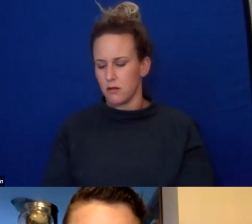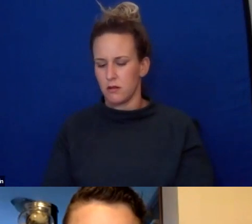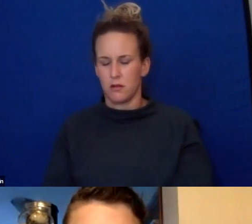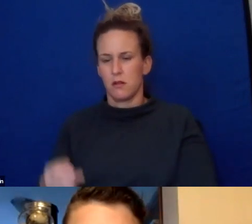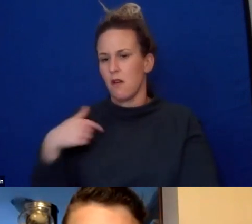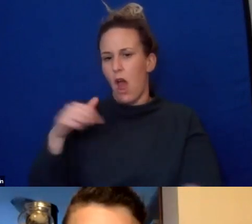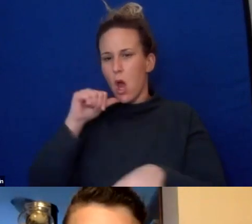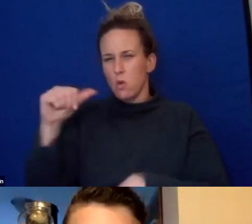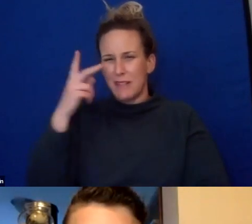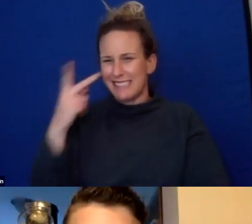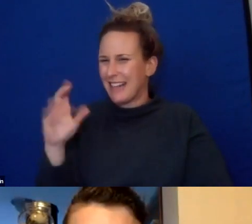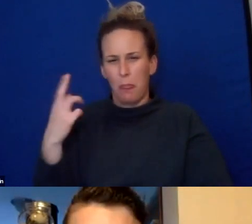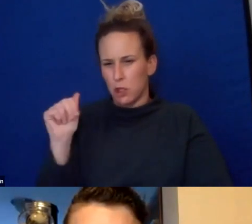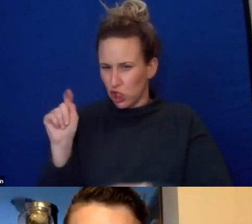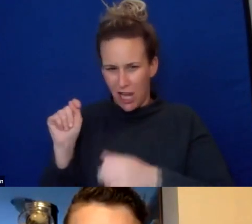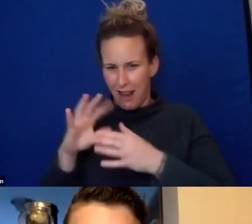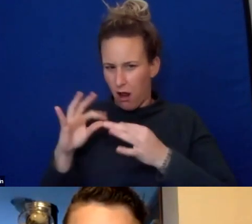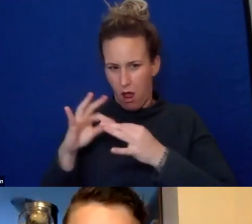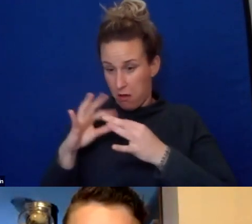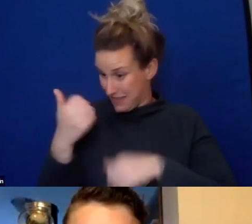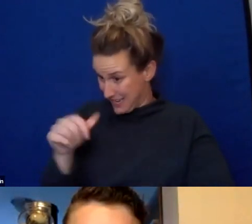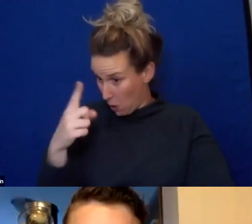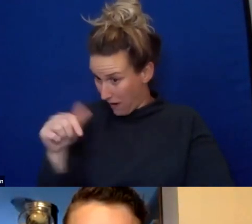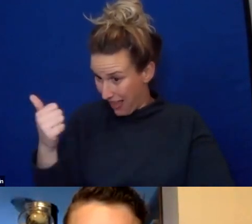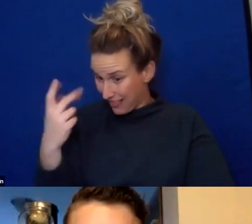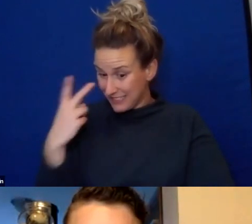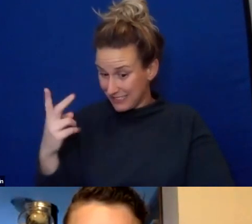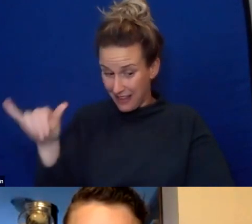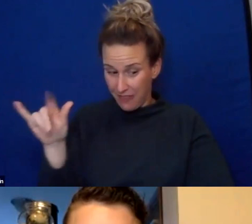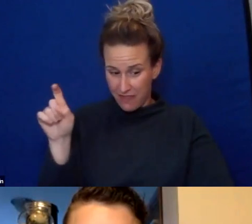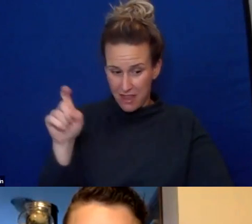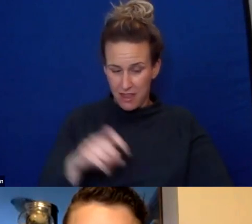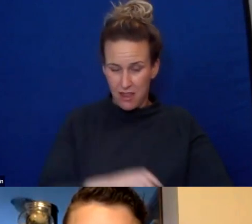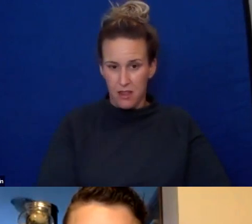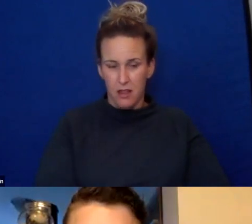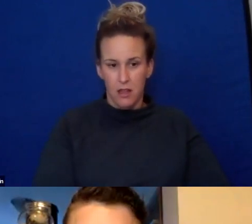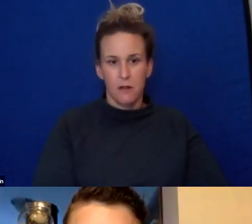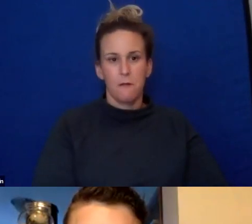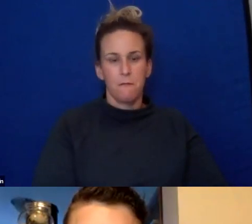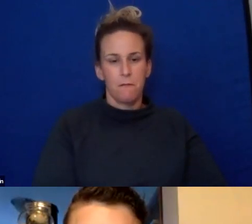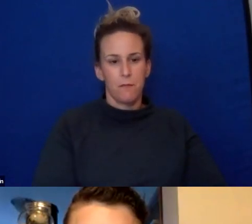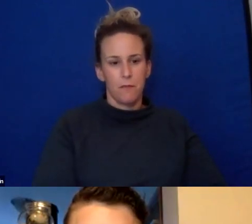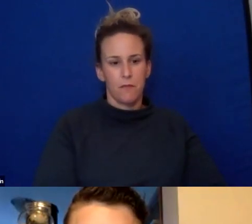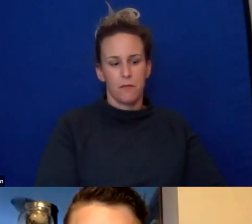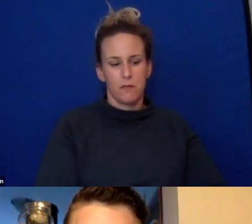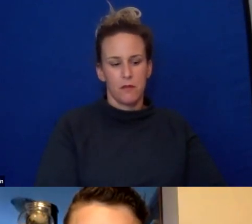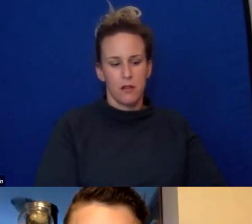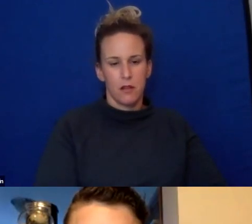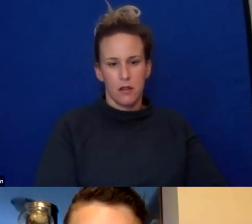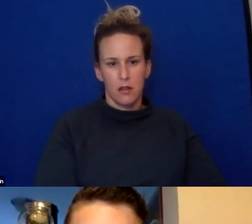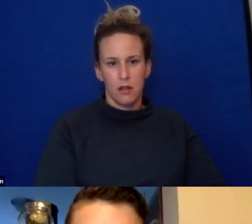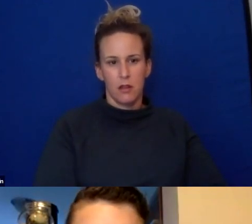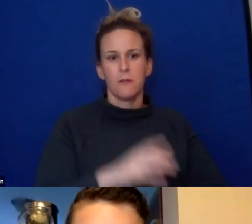scroll up and yes i'm gonna go ahead and read it um